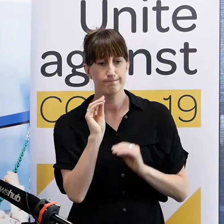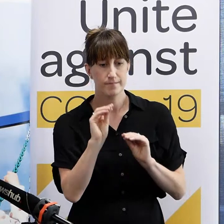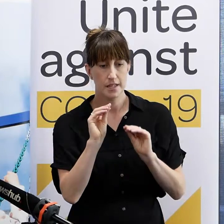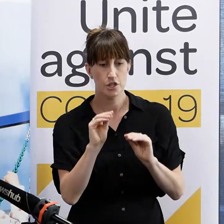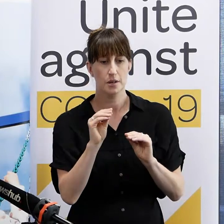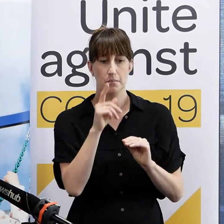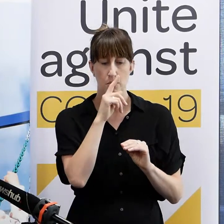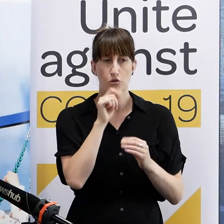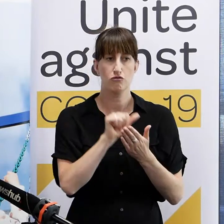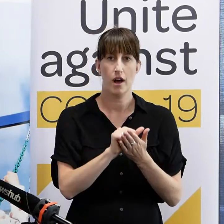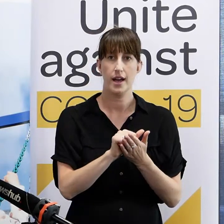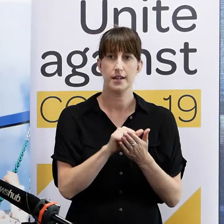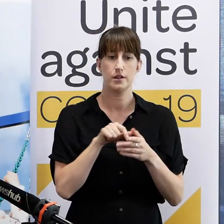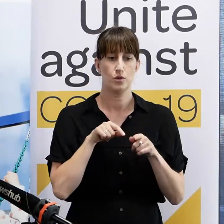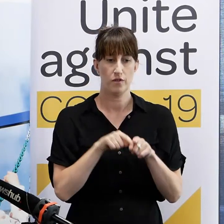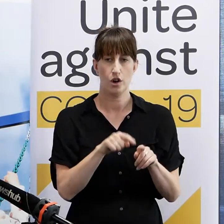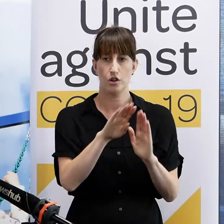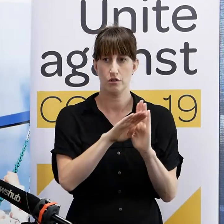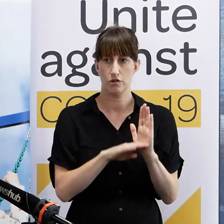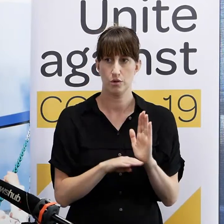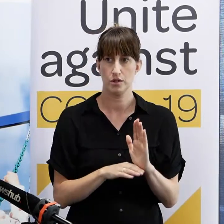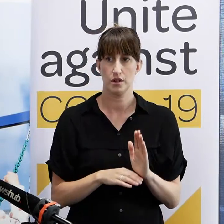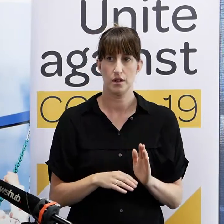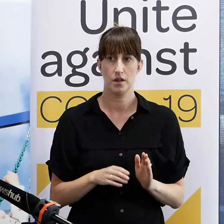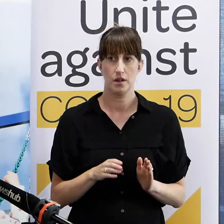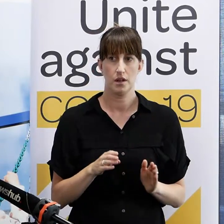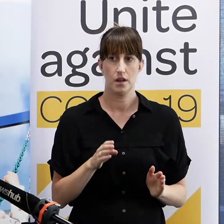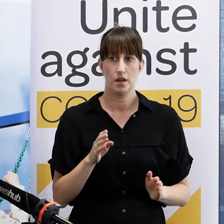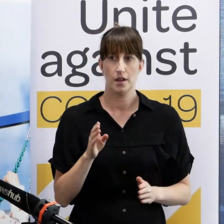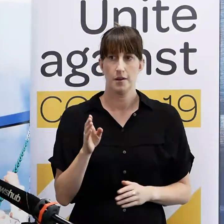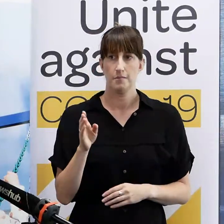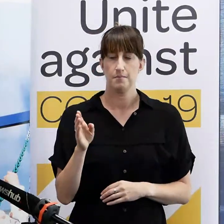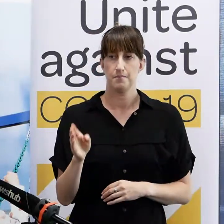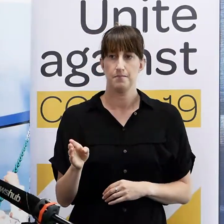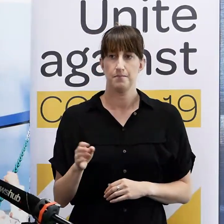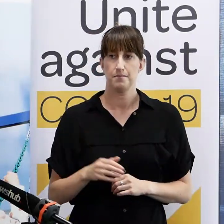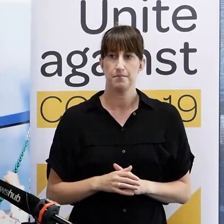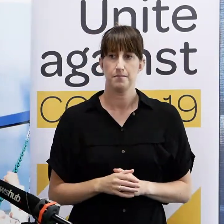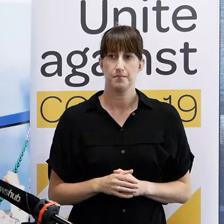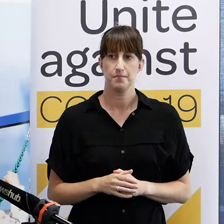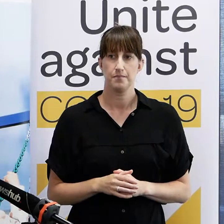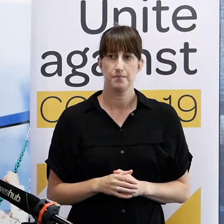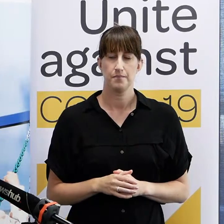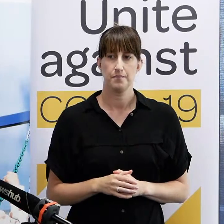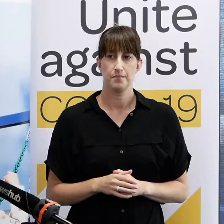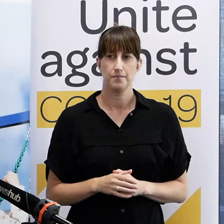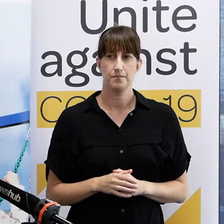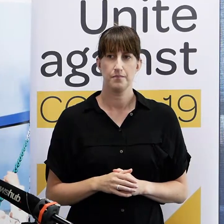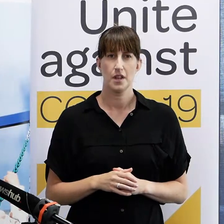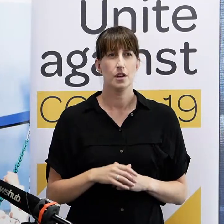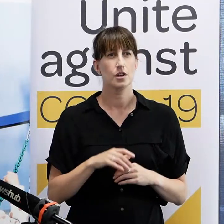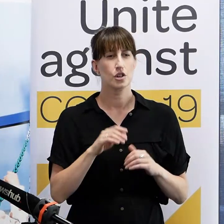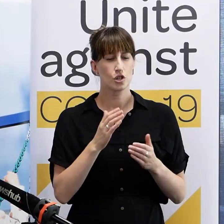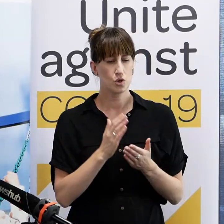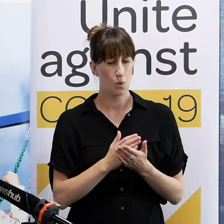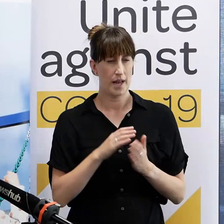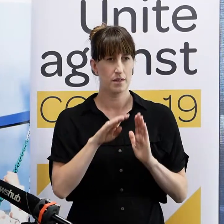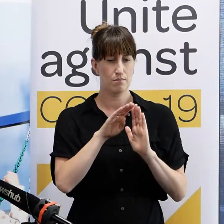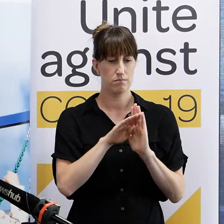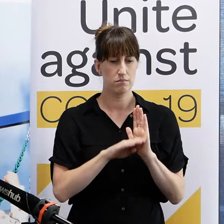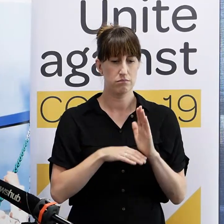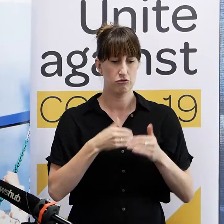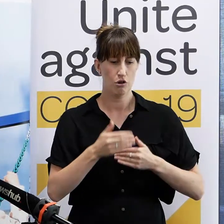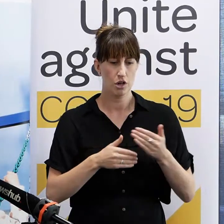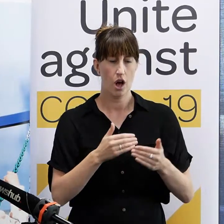that they are following them themselves. On your health risk. Presumably it'll be that last thing, right? I mean, surely the protocol is not to put a